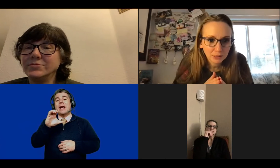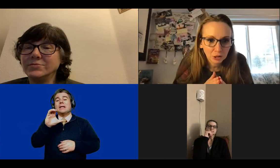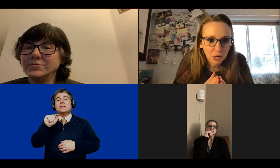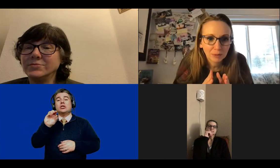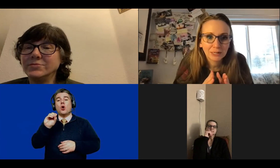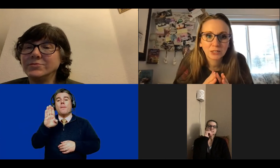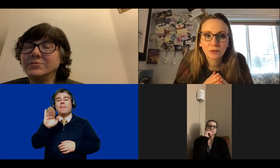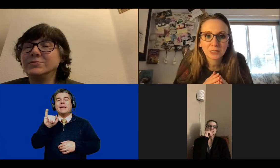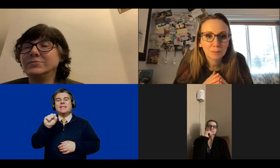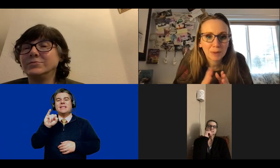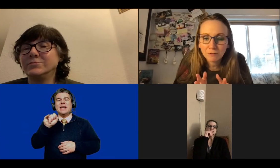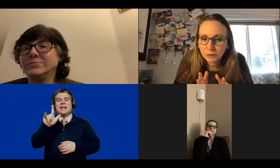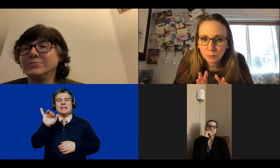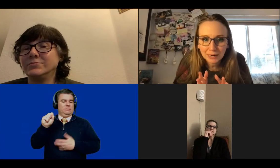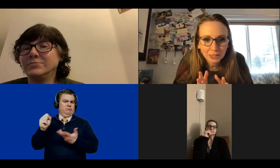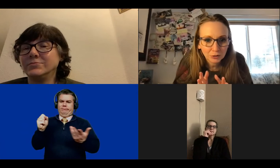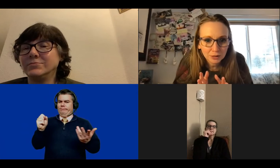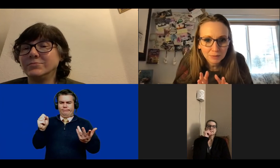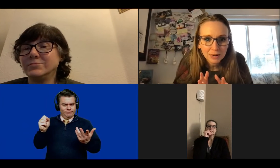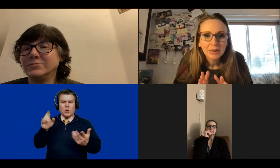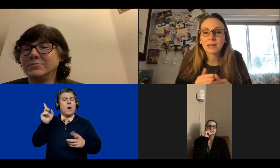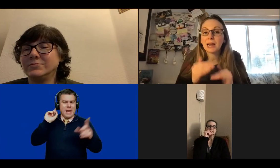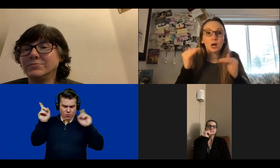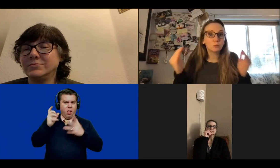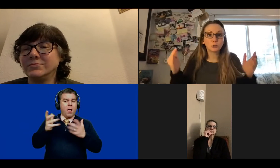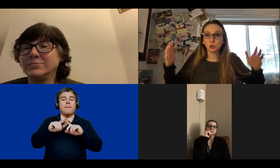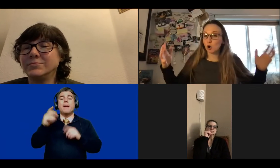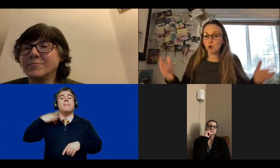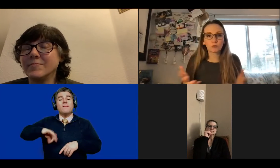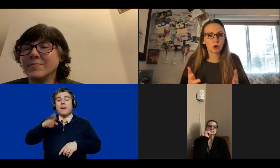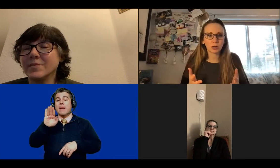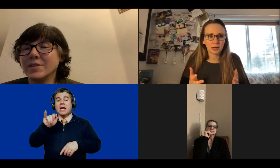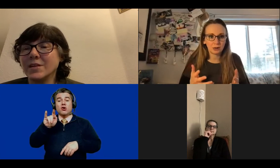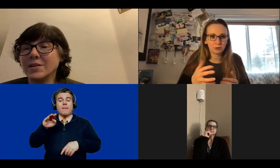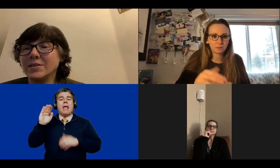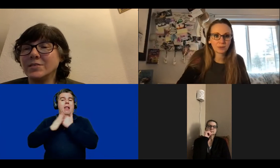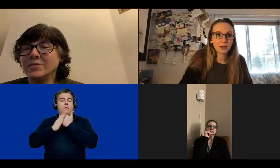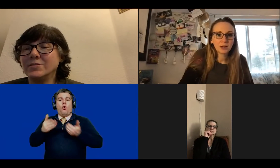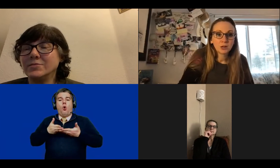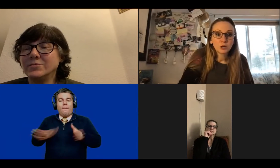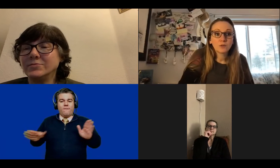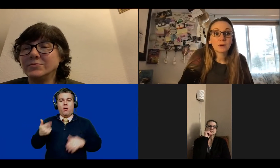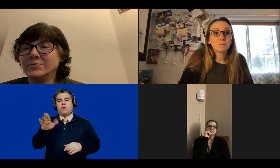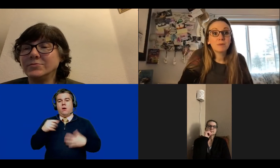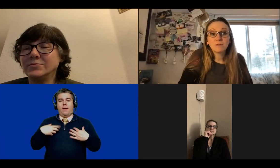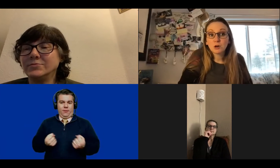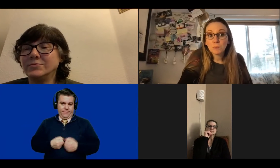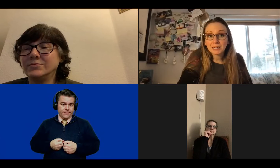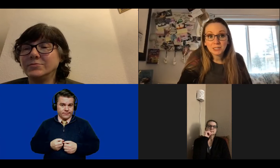talk about this a lot, but it's a beneficial bacterium that helps your overall gut health. You've